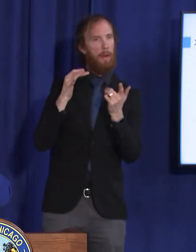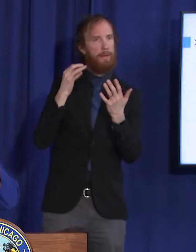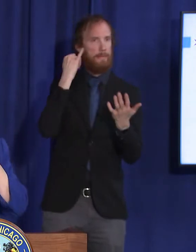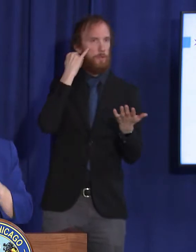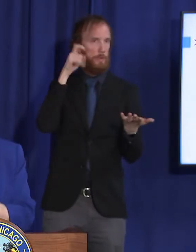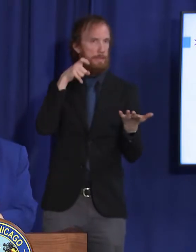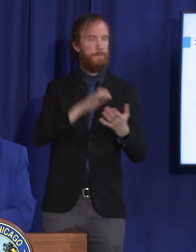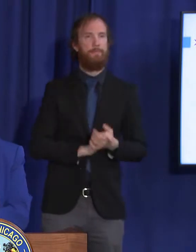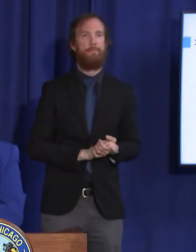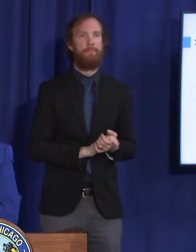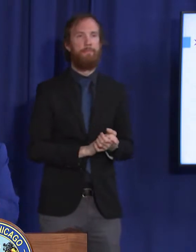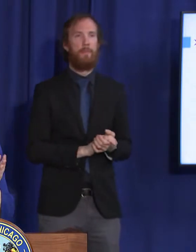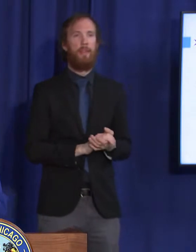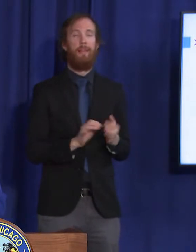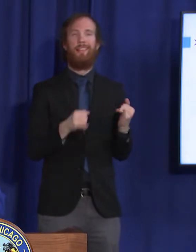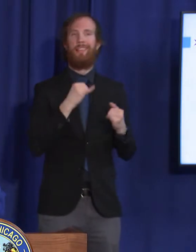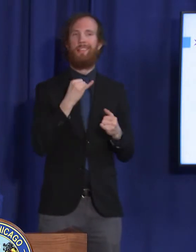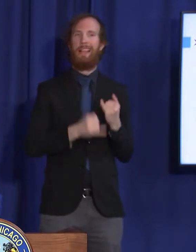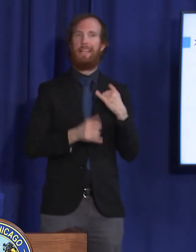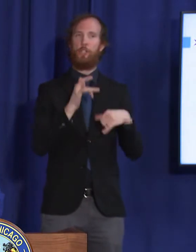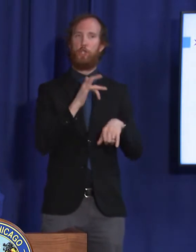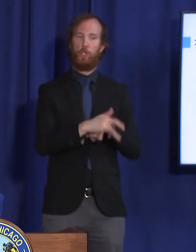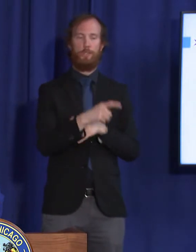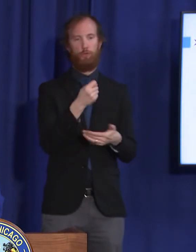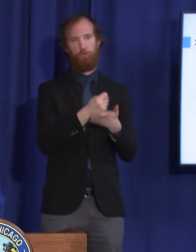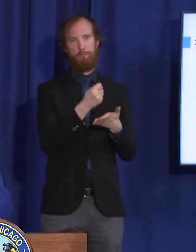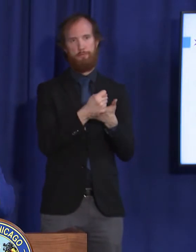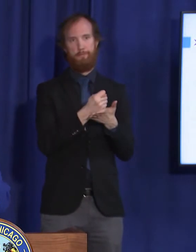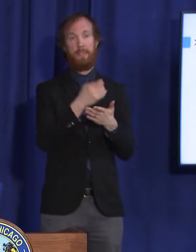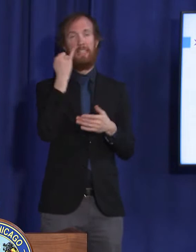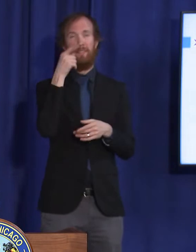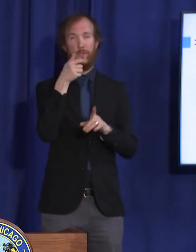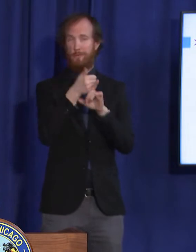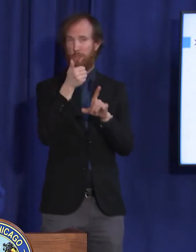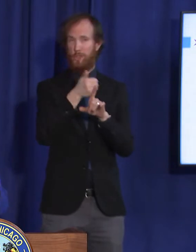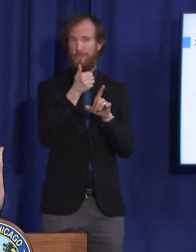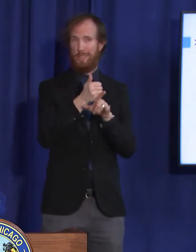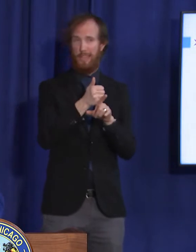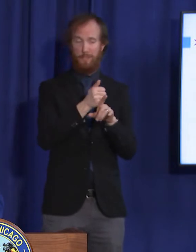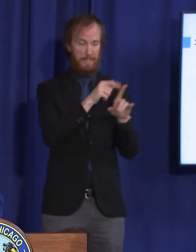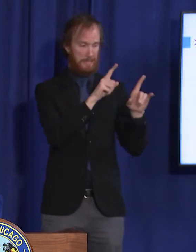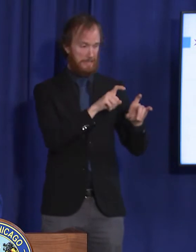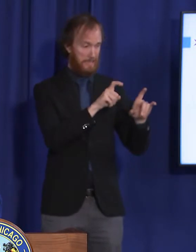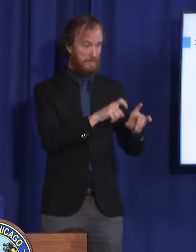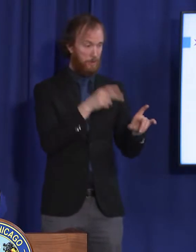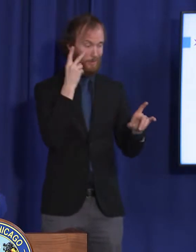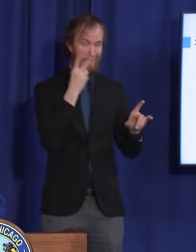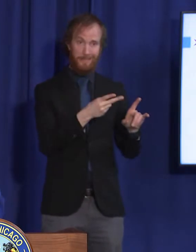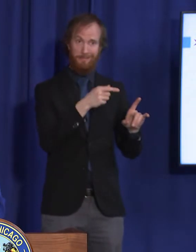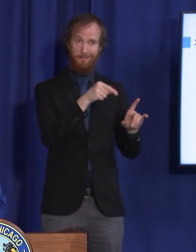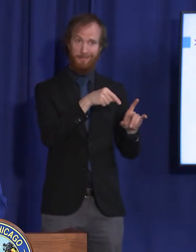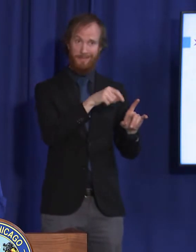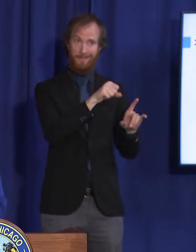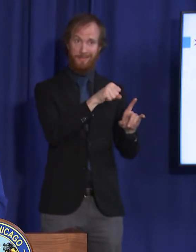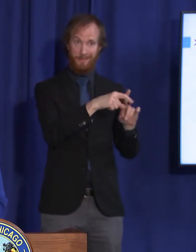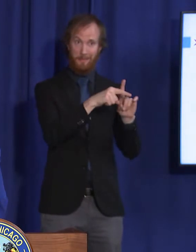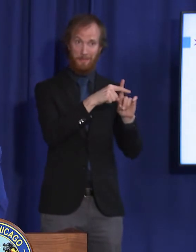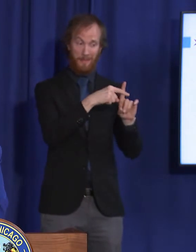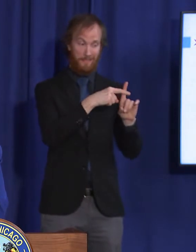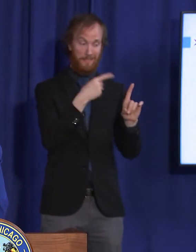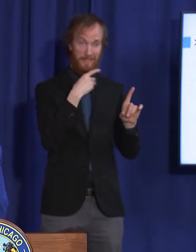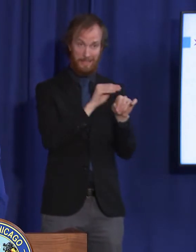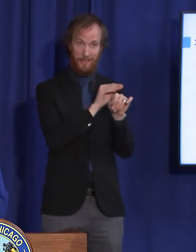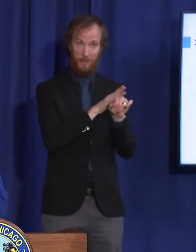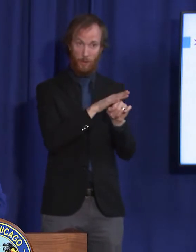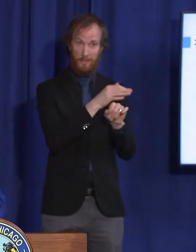I want to remind you about early treatments. If you test positive for COVID-19, there are both IV and oral medications that can help keep you out of